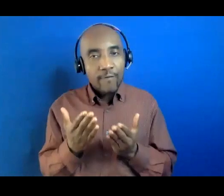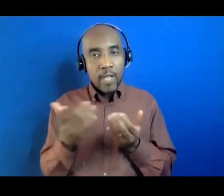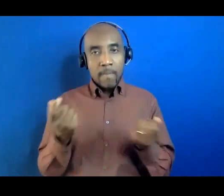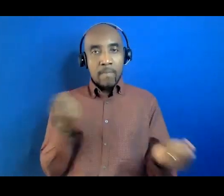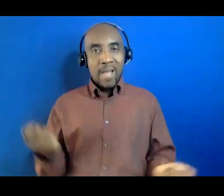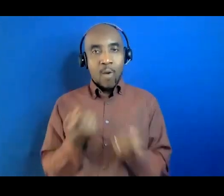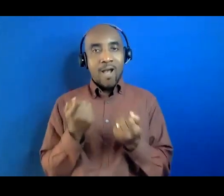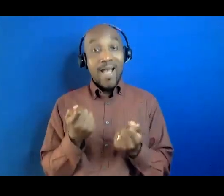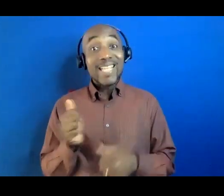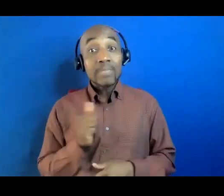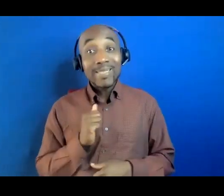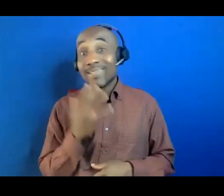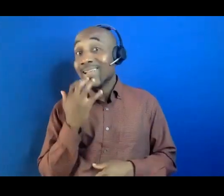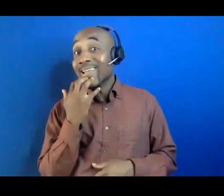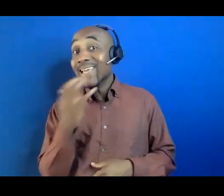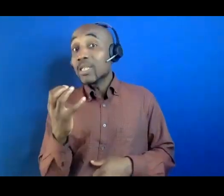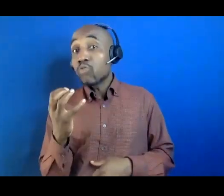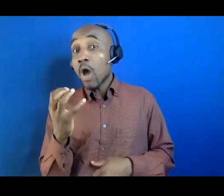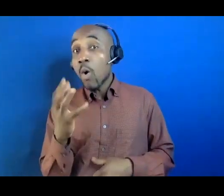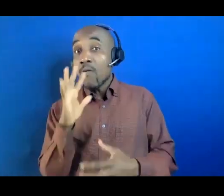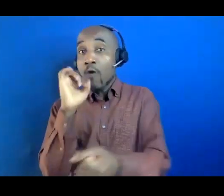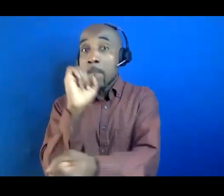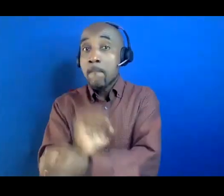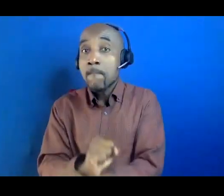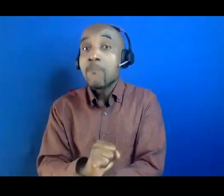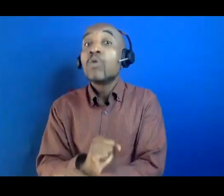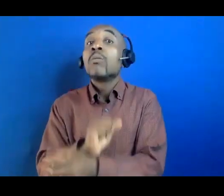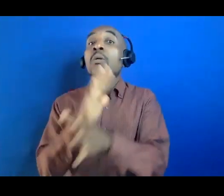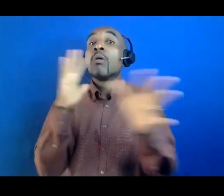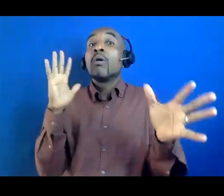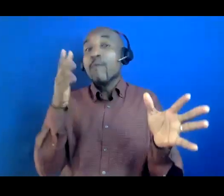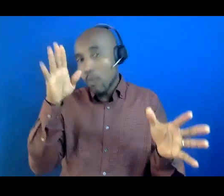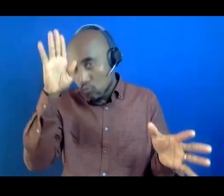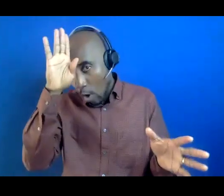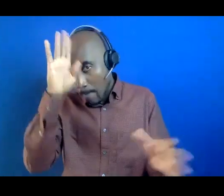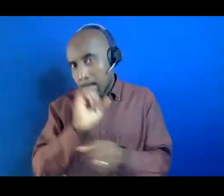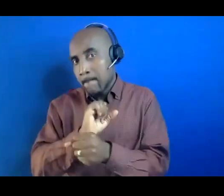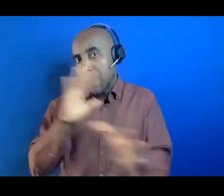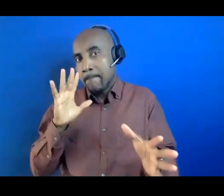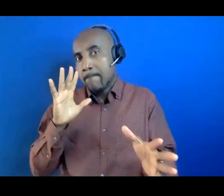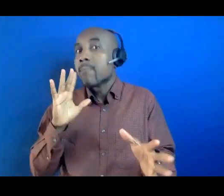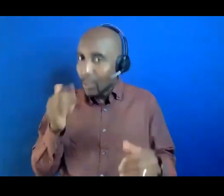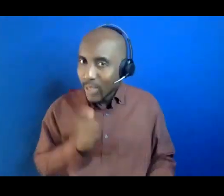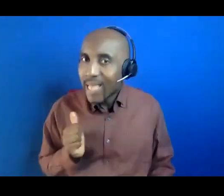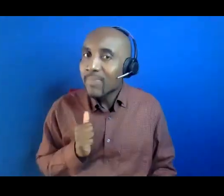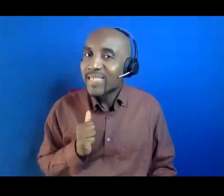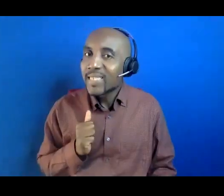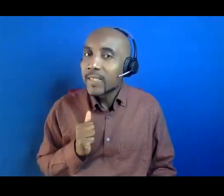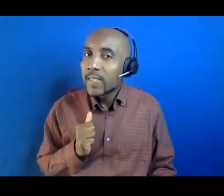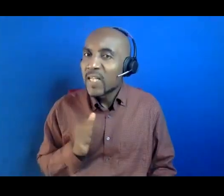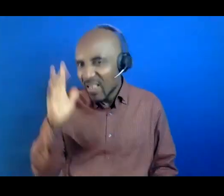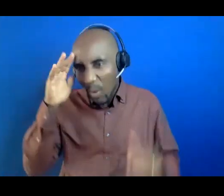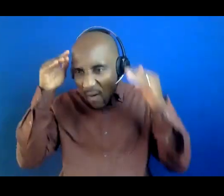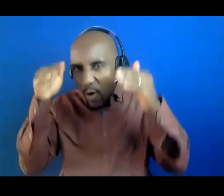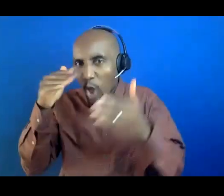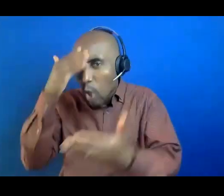They wanted Israel to be freed from the oppression and rule of Rome. They were still thinking about power in